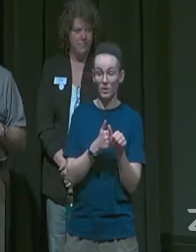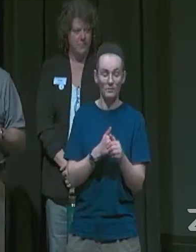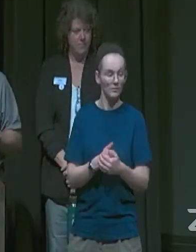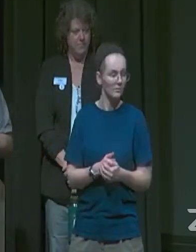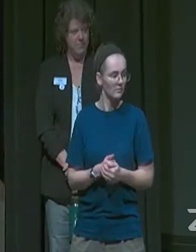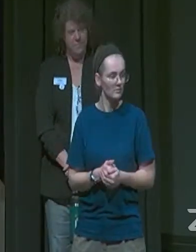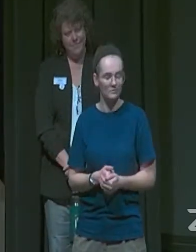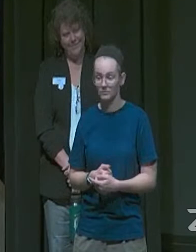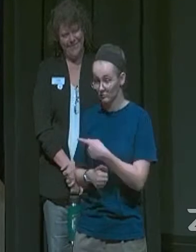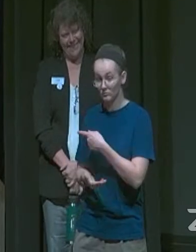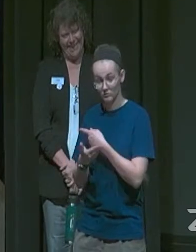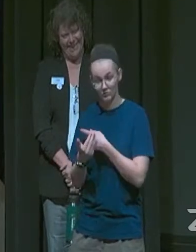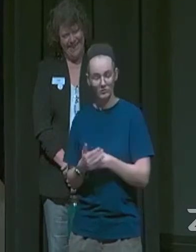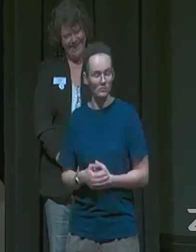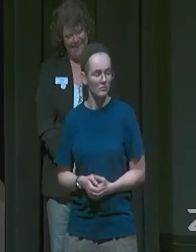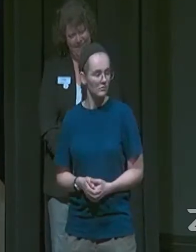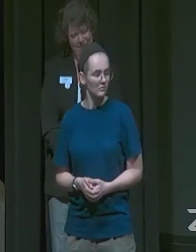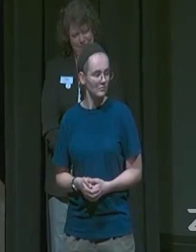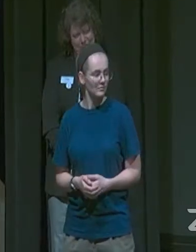I guess.